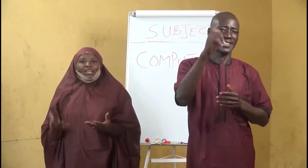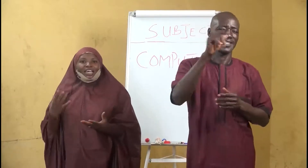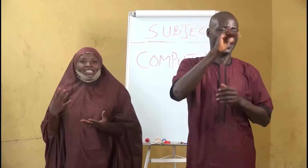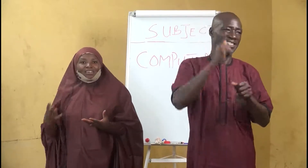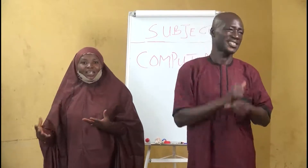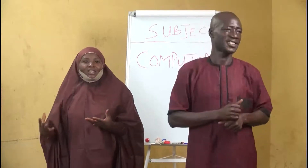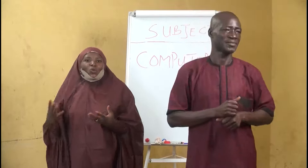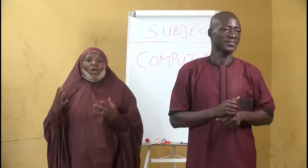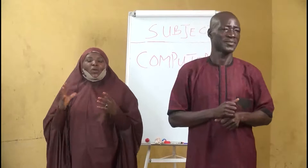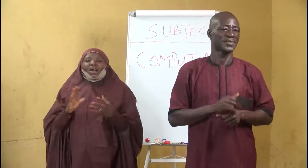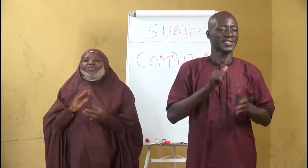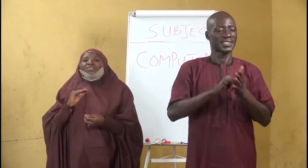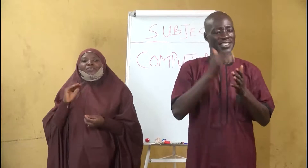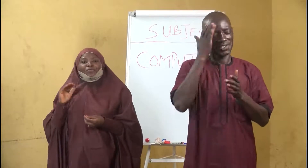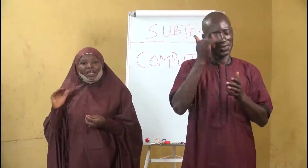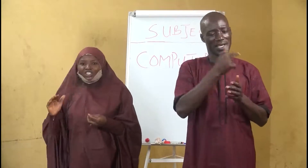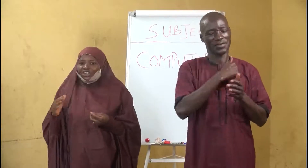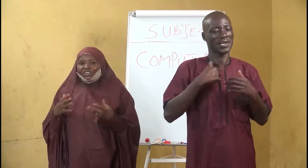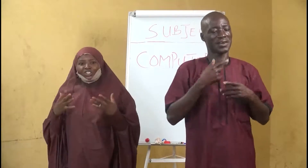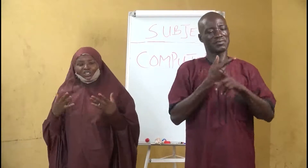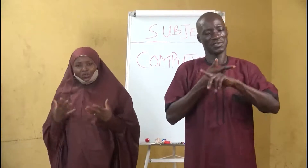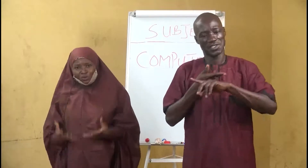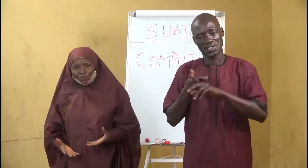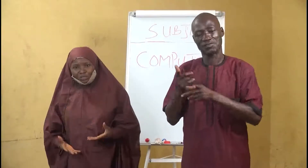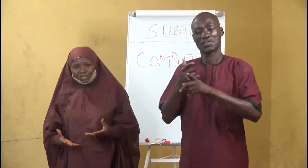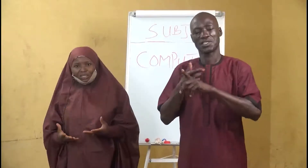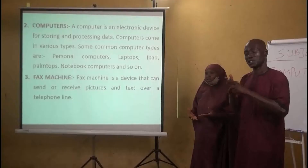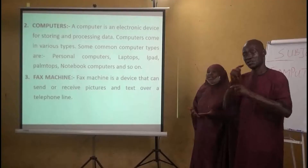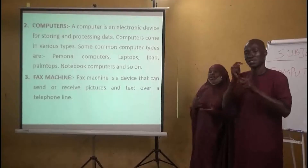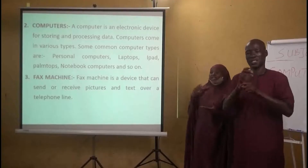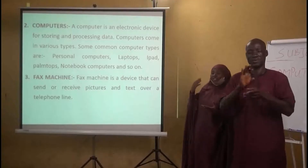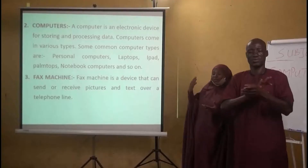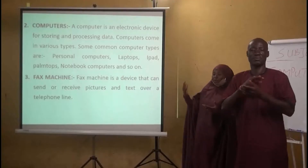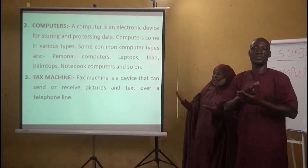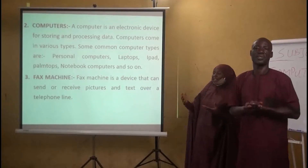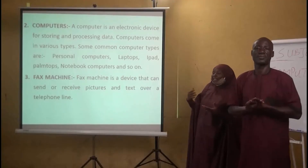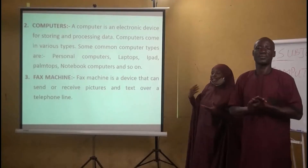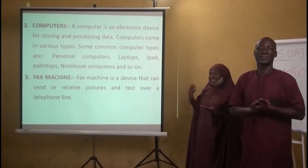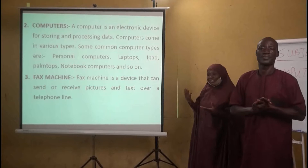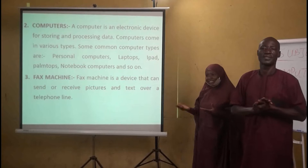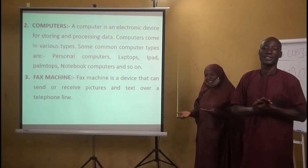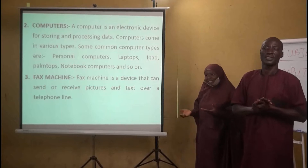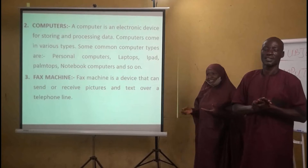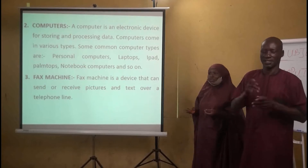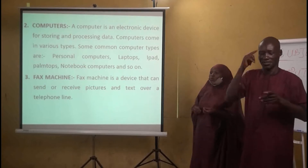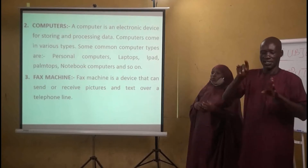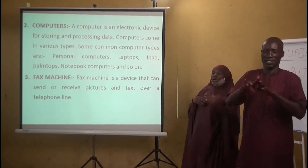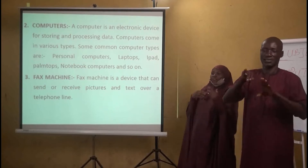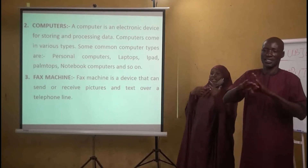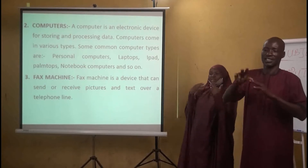That's the reason why we have different generations of computers. In the 1960s, we have like the